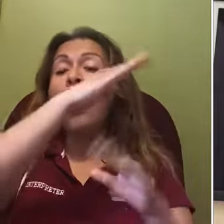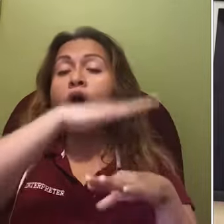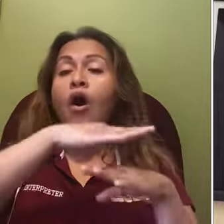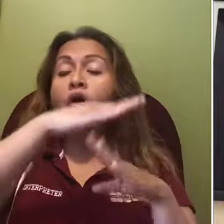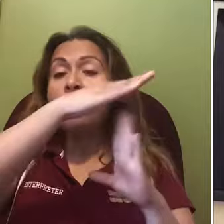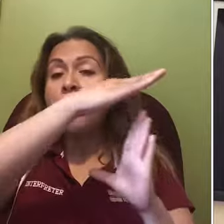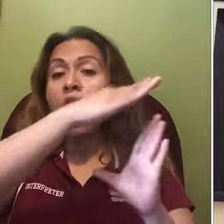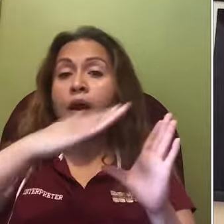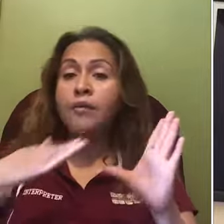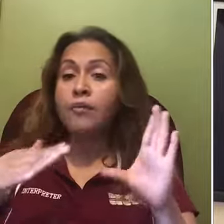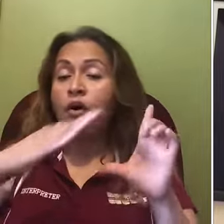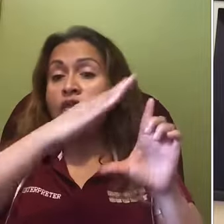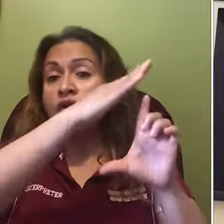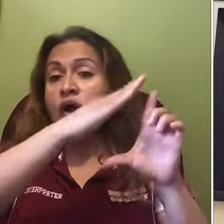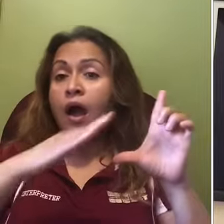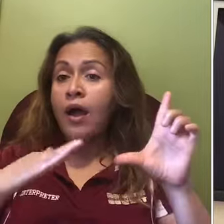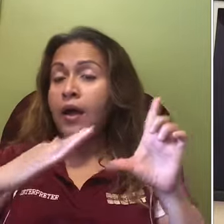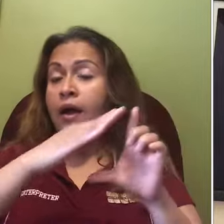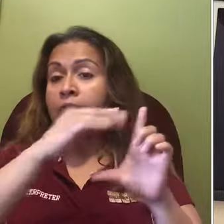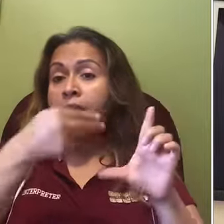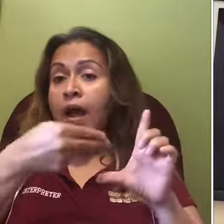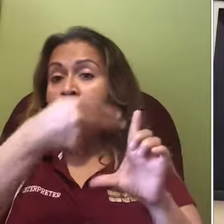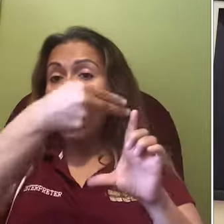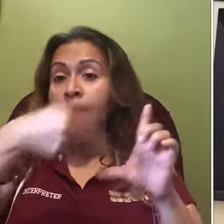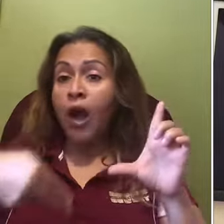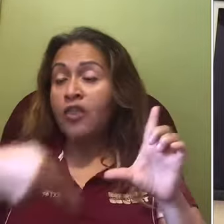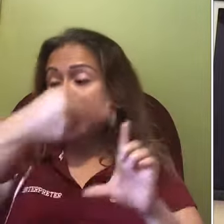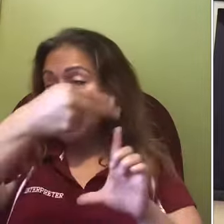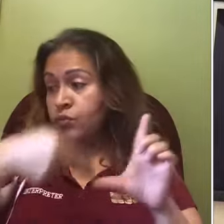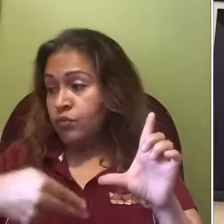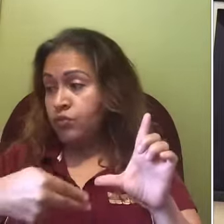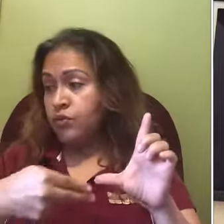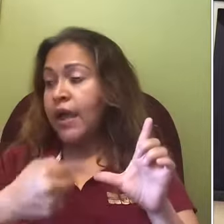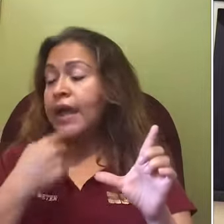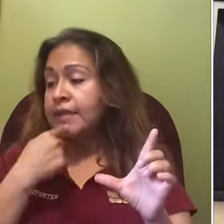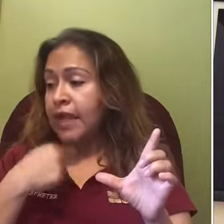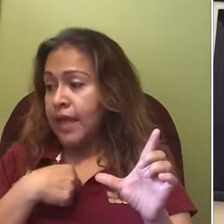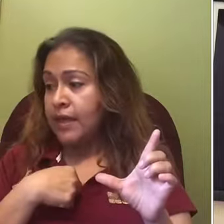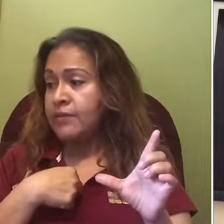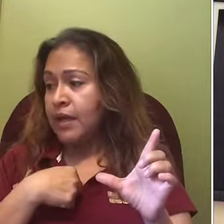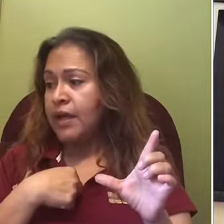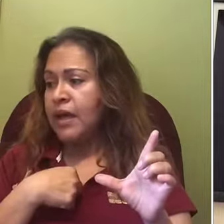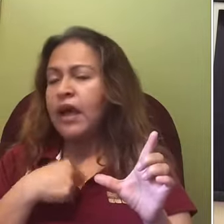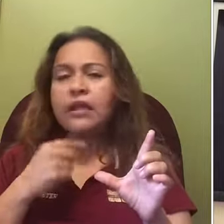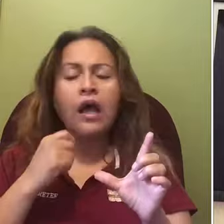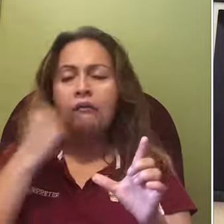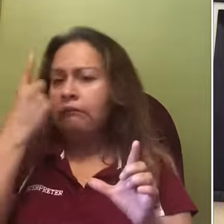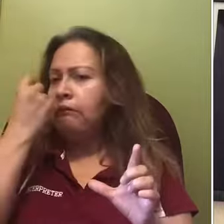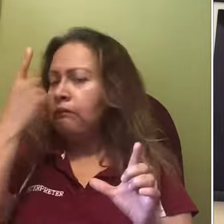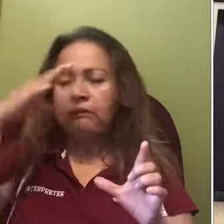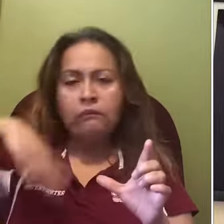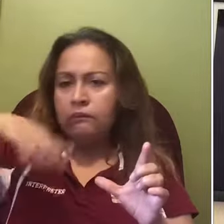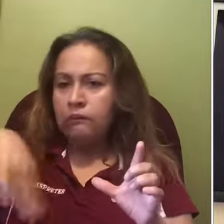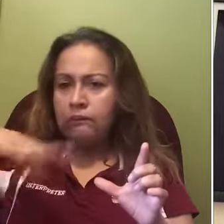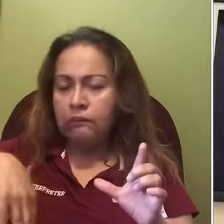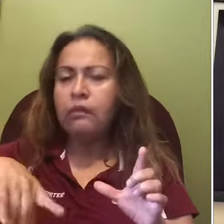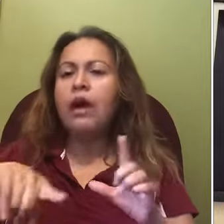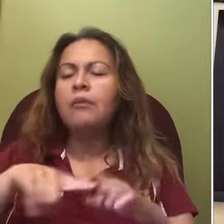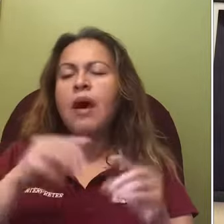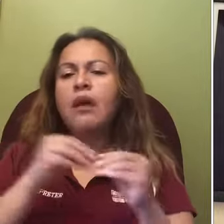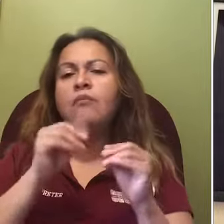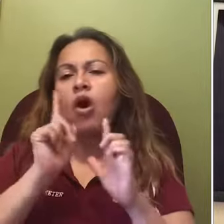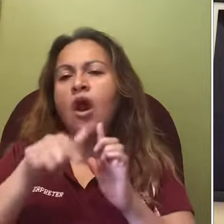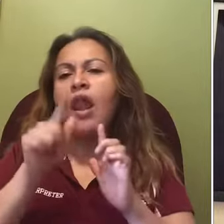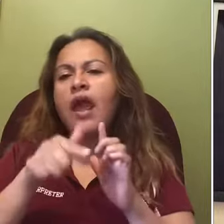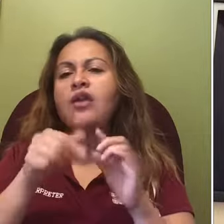hypotenuse. Opposite over hypotenuse. It's telling us, and this won't make a lot of sense just yet. I'll do it a little bit more detail